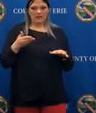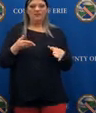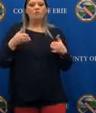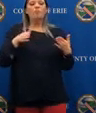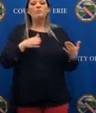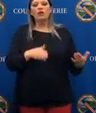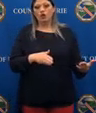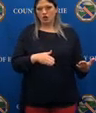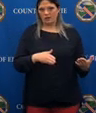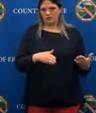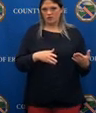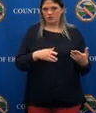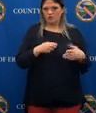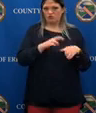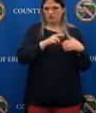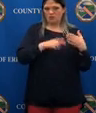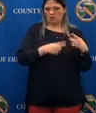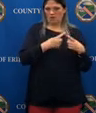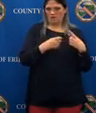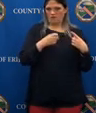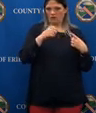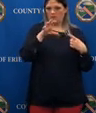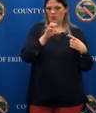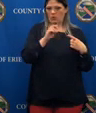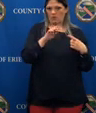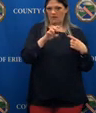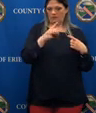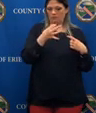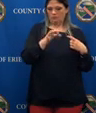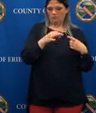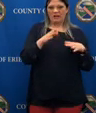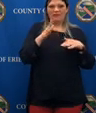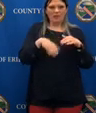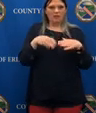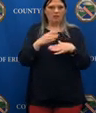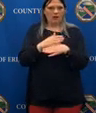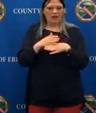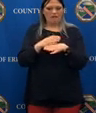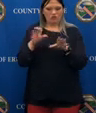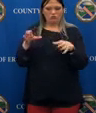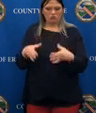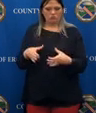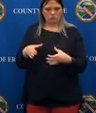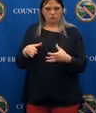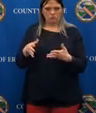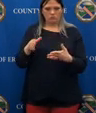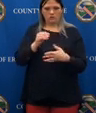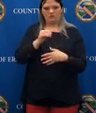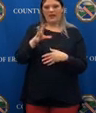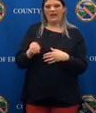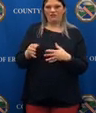as a result of COVID-19 in our community than is the average population of